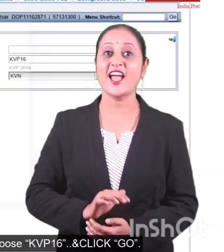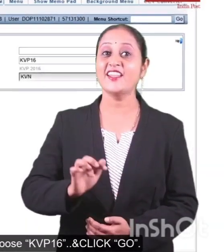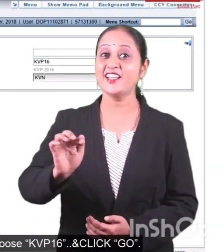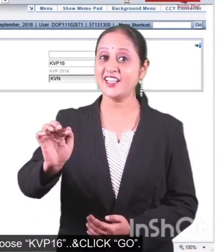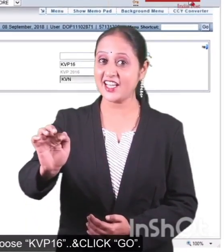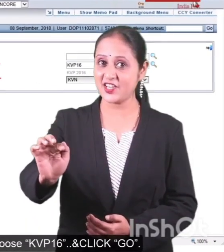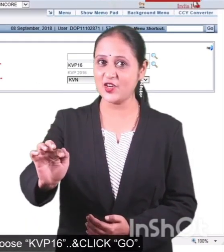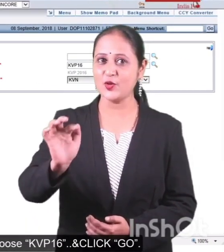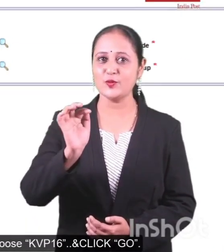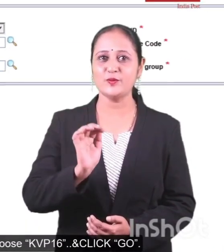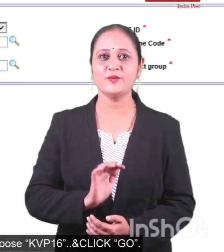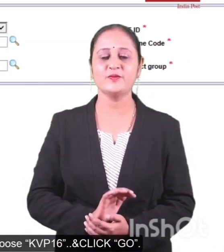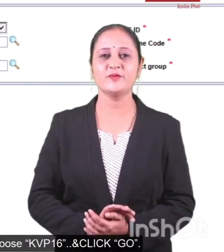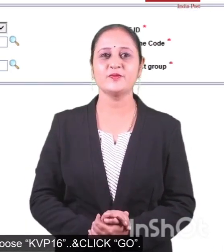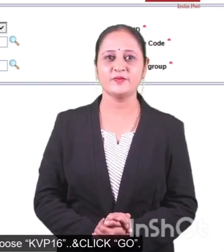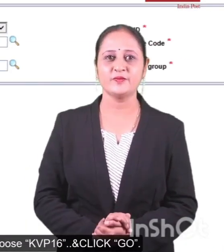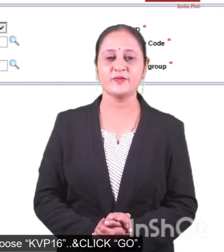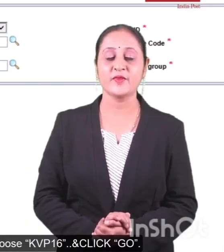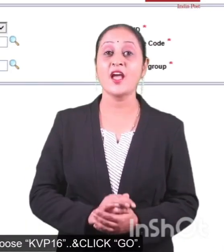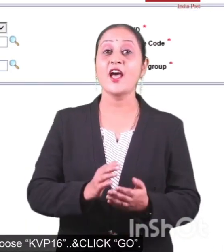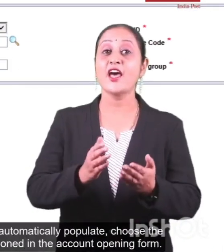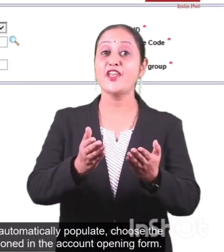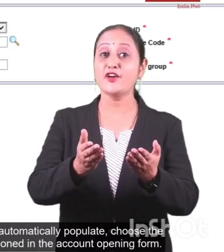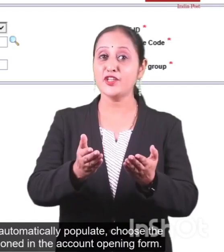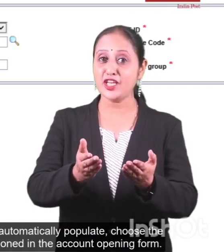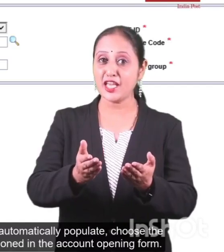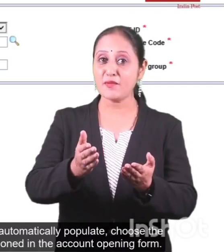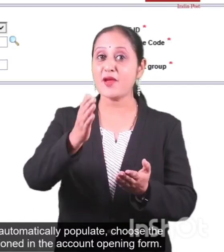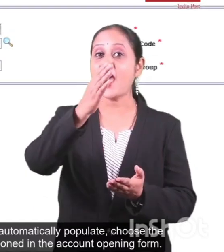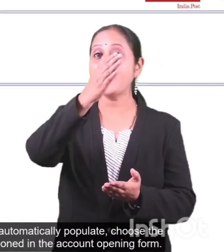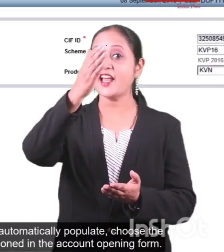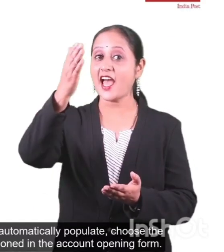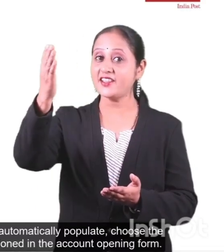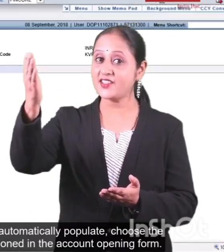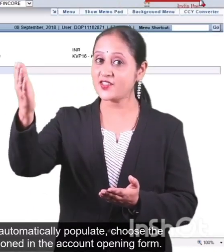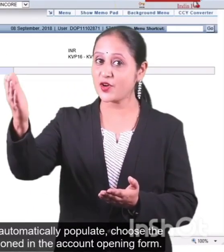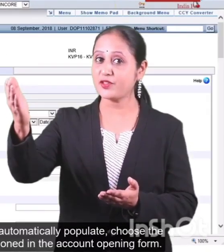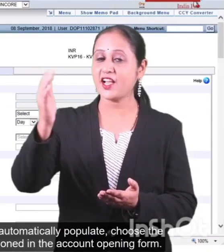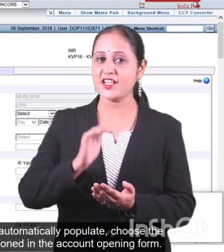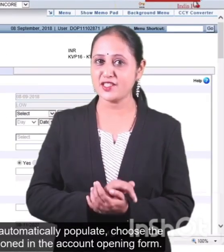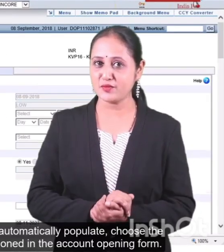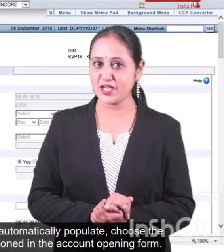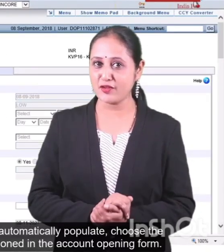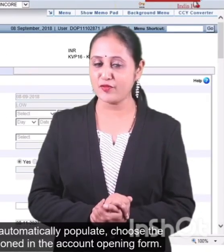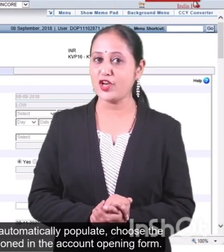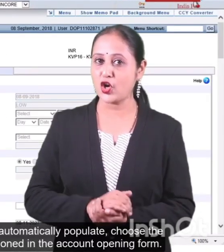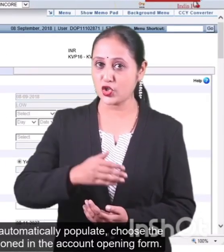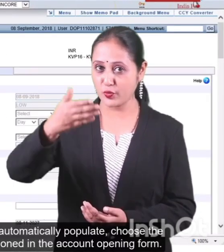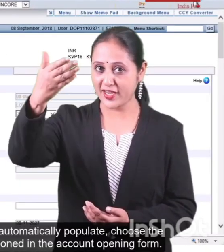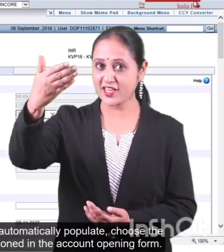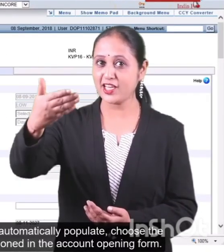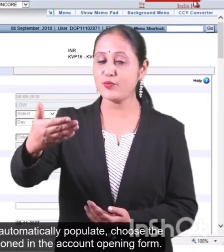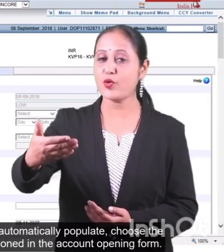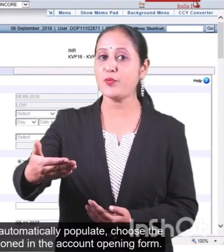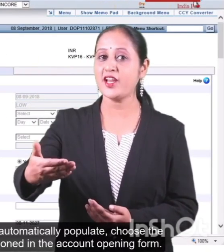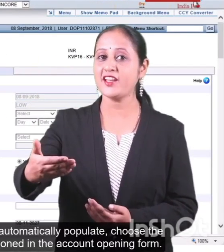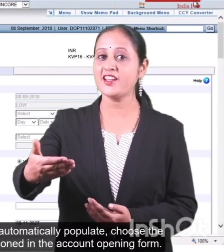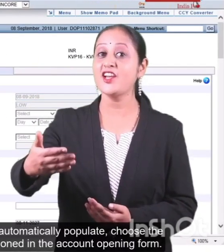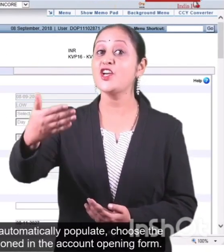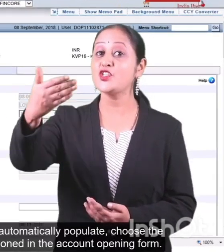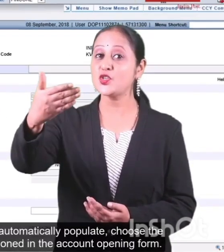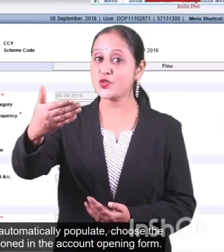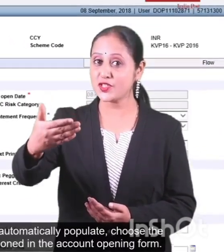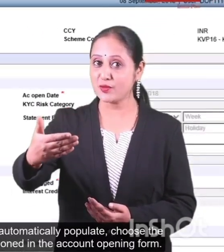KVP16 and then click Go. Now the name and address of the customer will